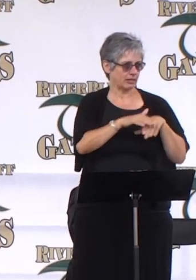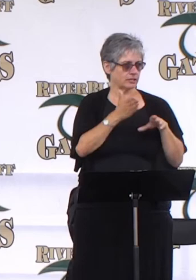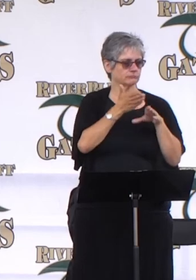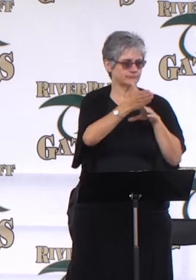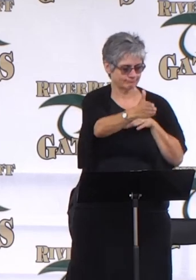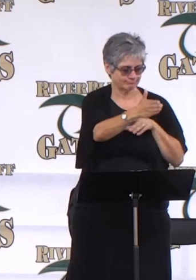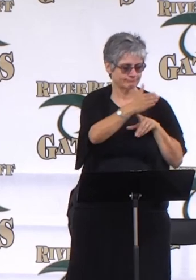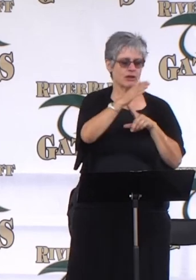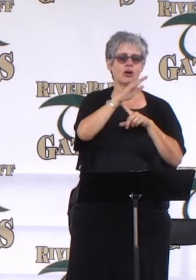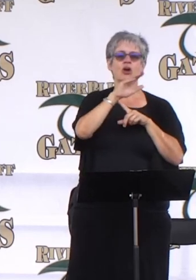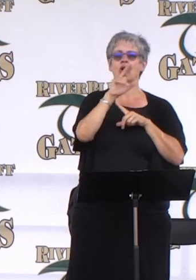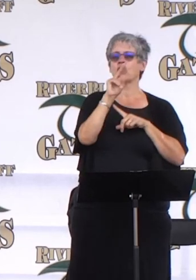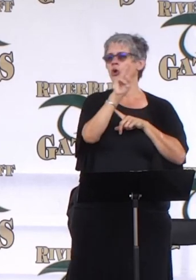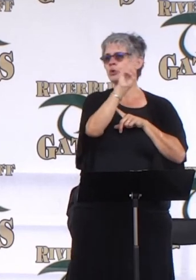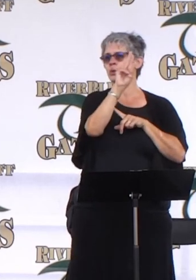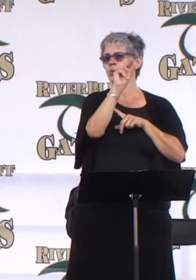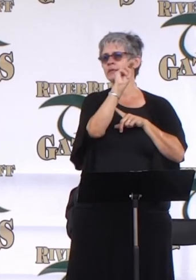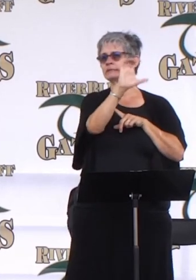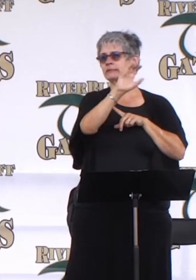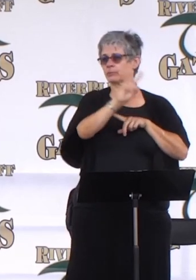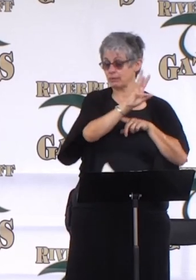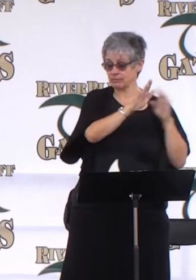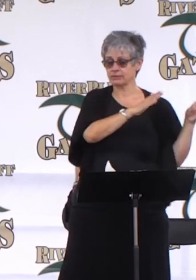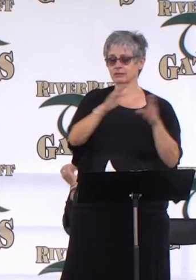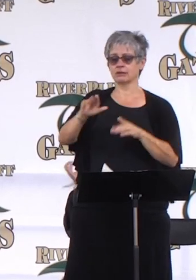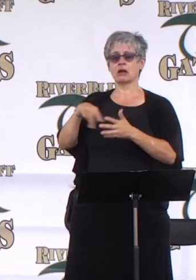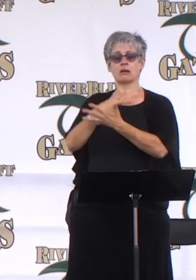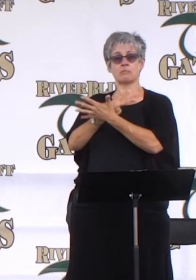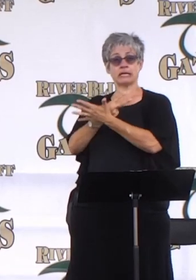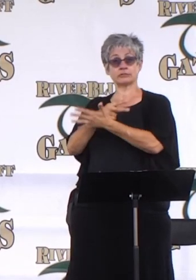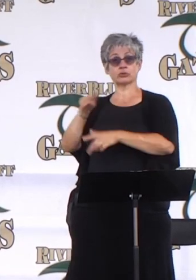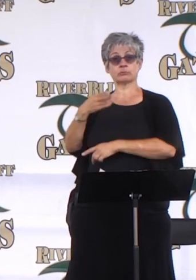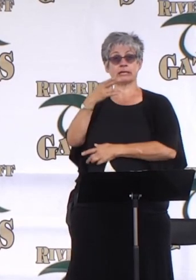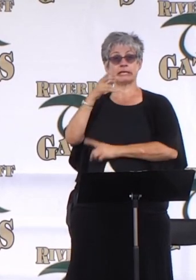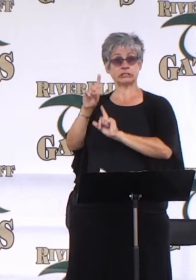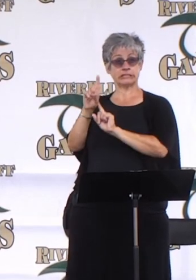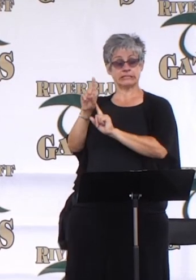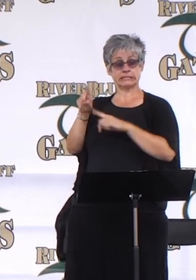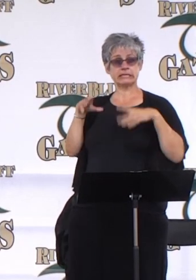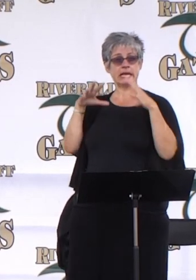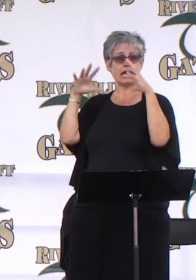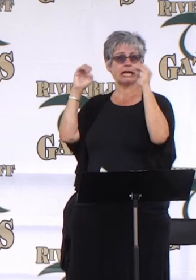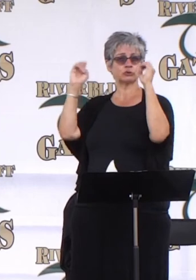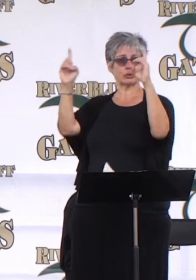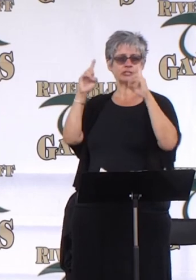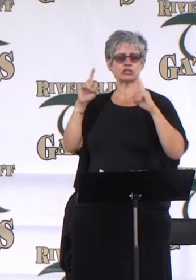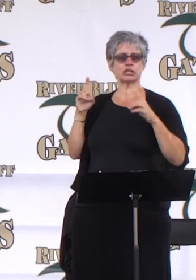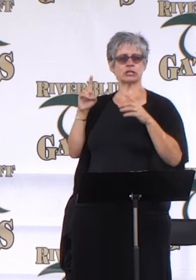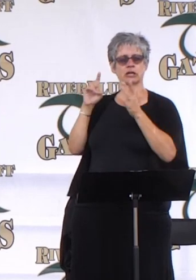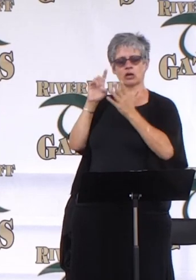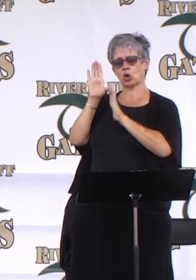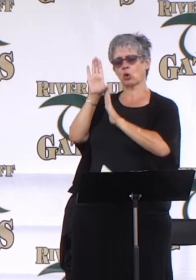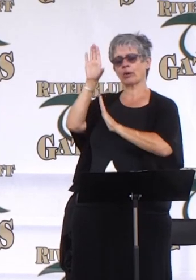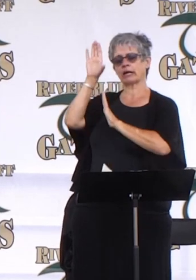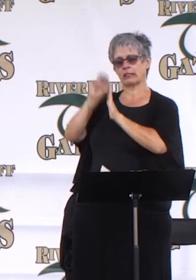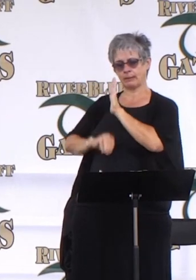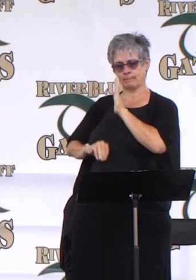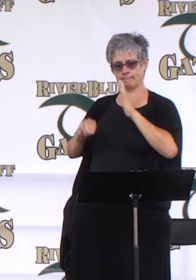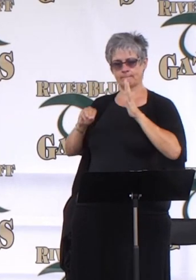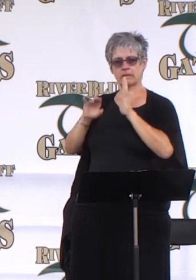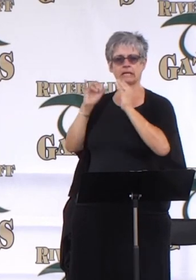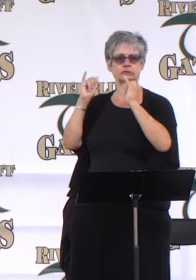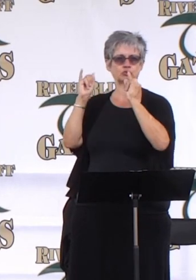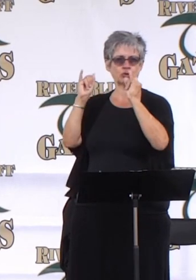Wilmington, followed by a master's degree and doctoral degree in education and curriculum and instruction from the University of North Carolina at Chapel